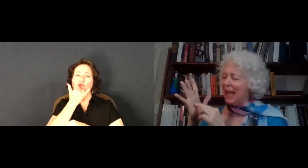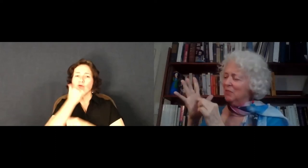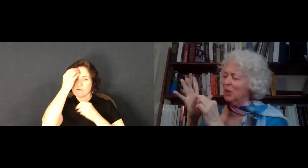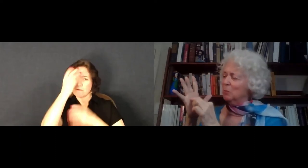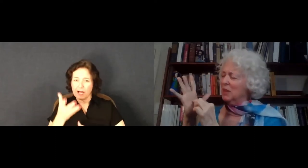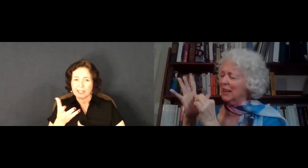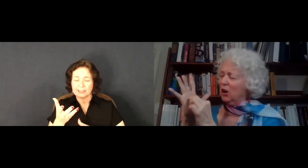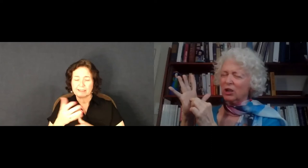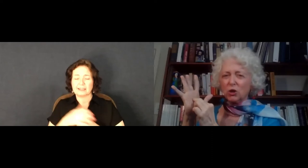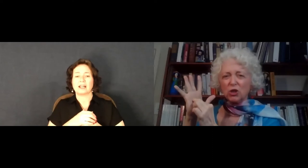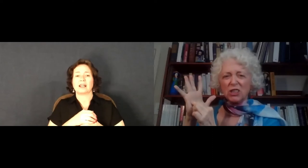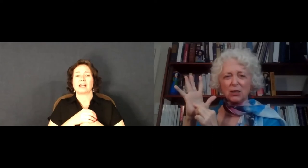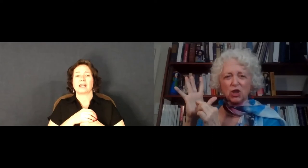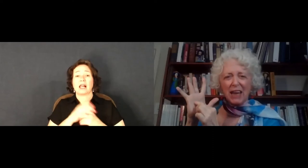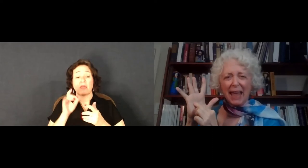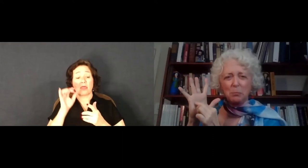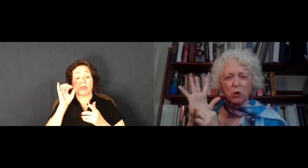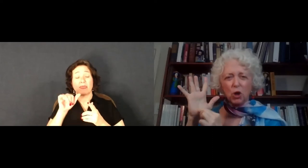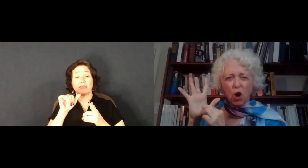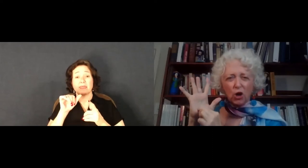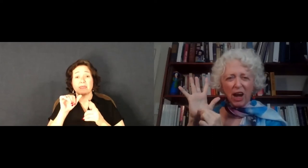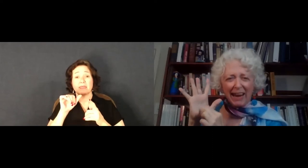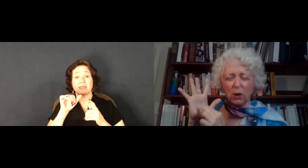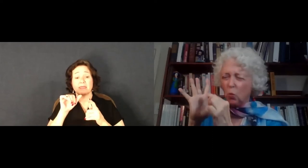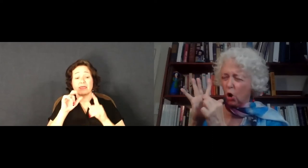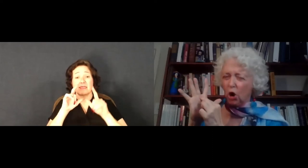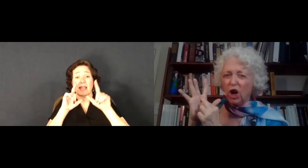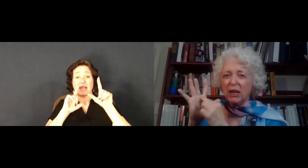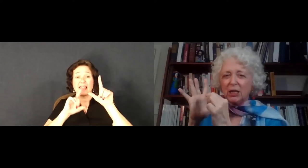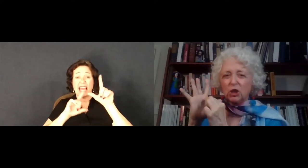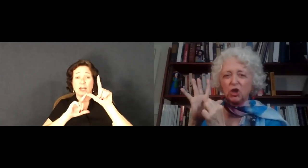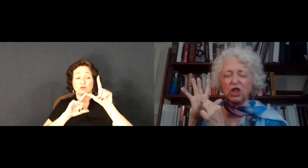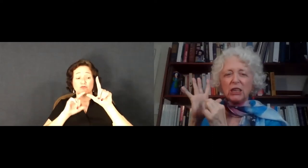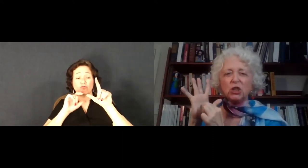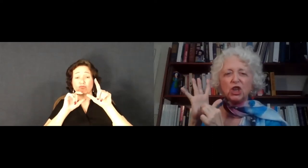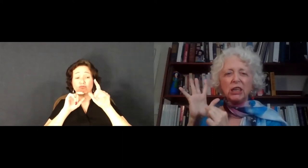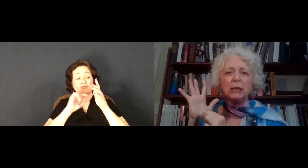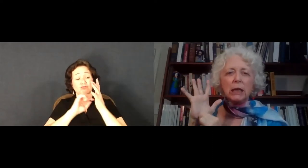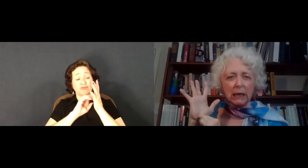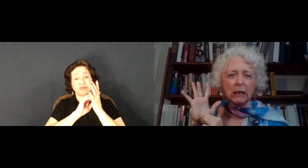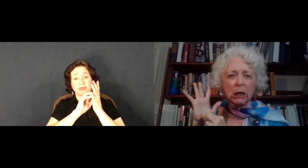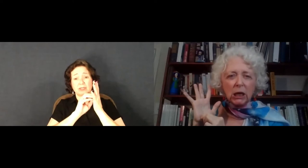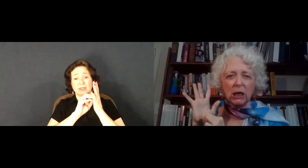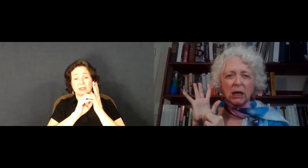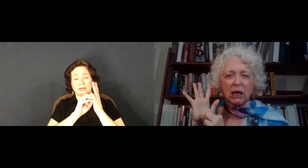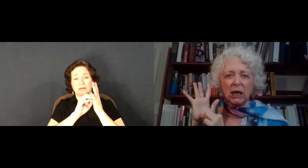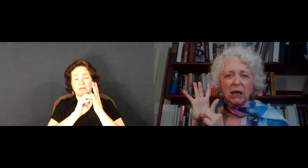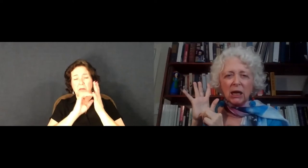She had the characters that she had put on her hand were Shi Chi Ring.